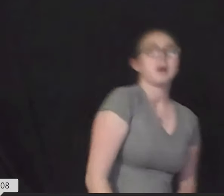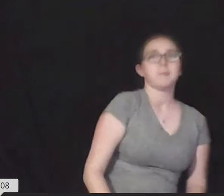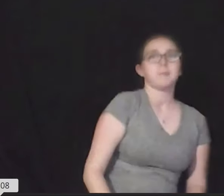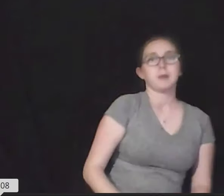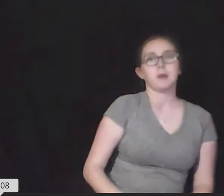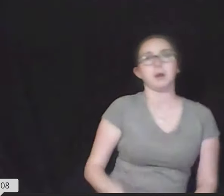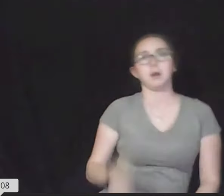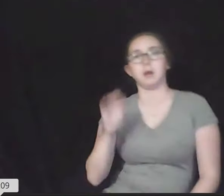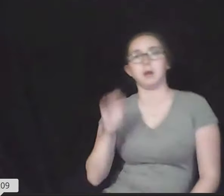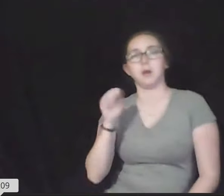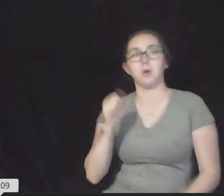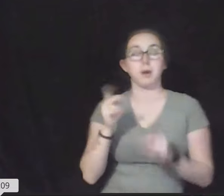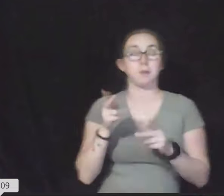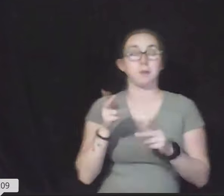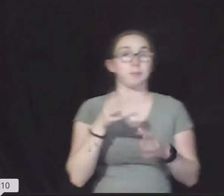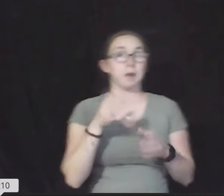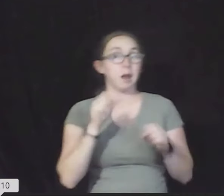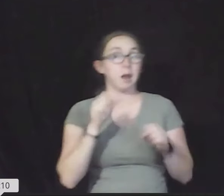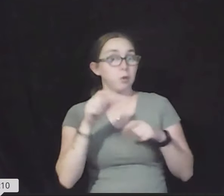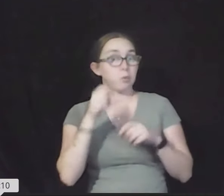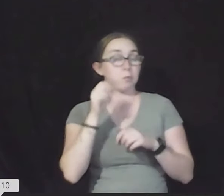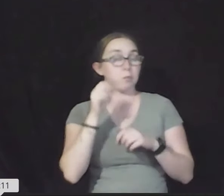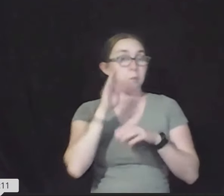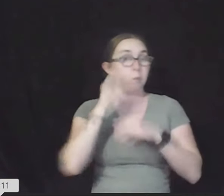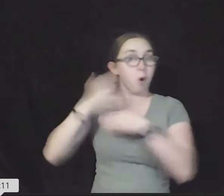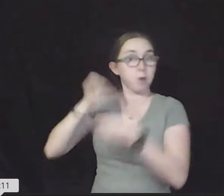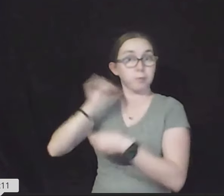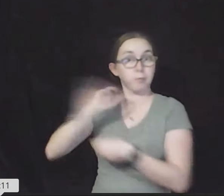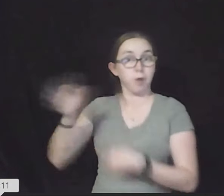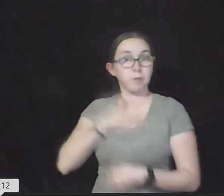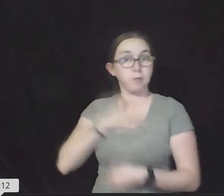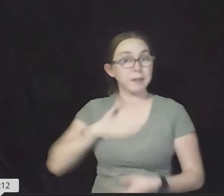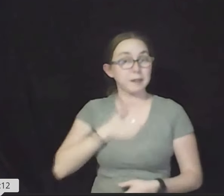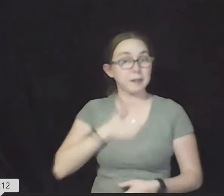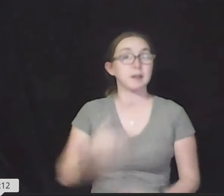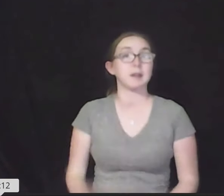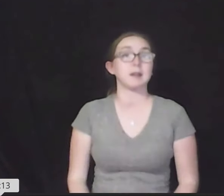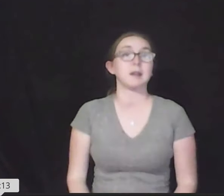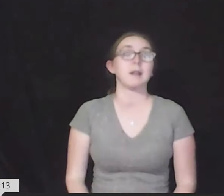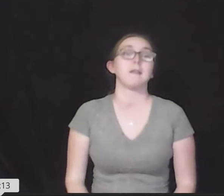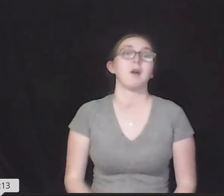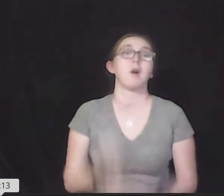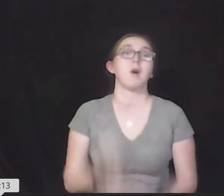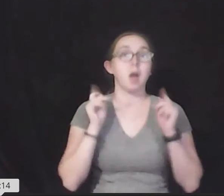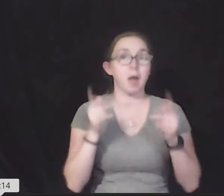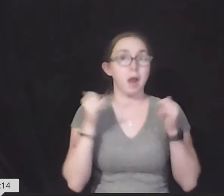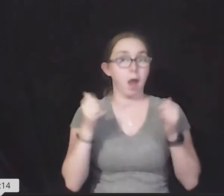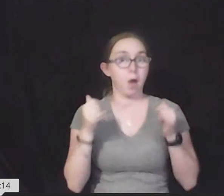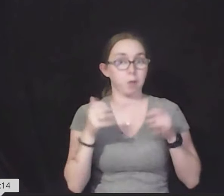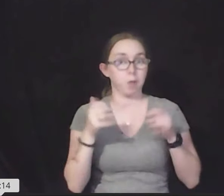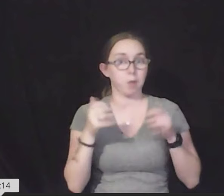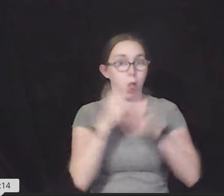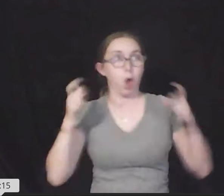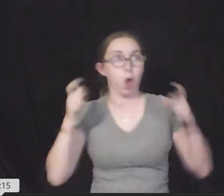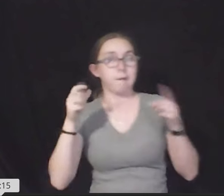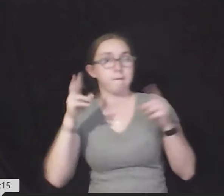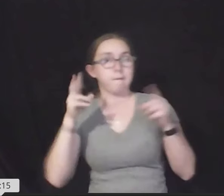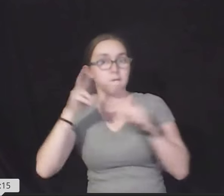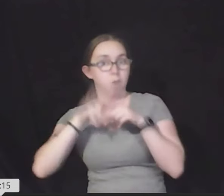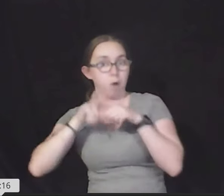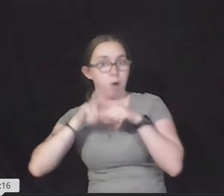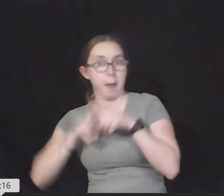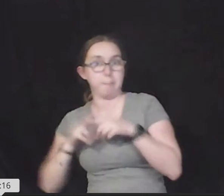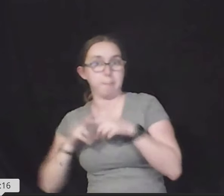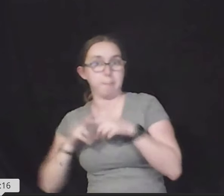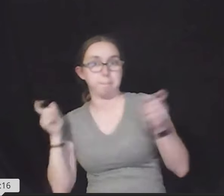0. All right, Kaylee, can you turn the board off, please? All right, we're gonna squeeze a lot of vocab into a small amount of time, so thumbs